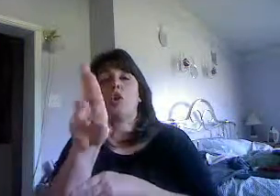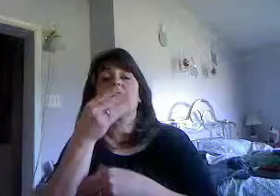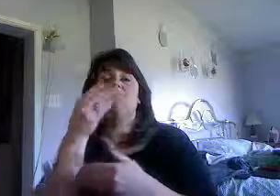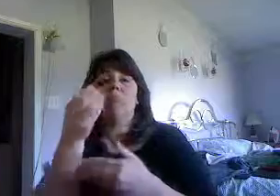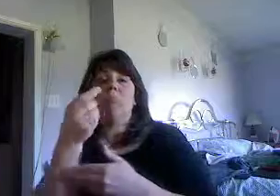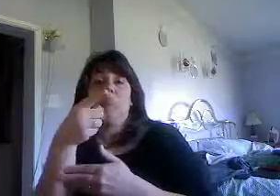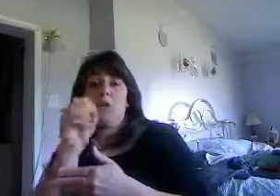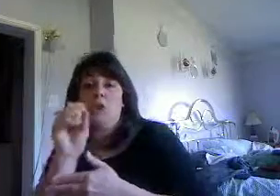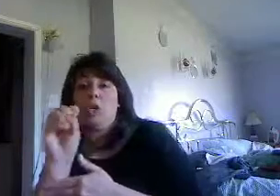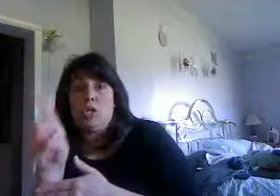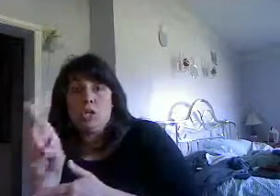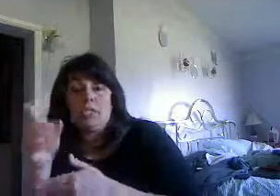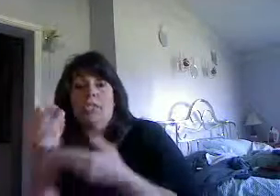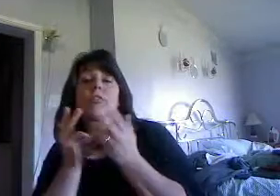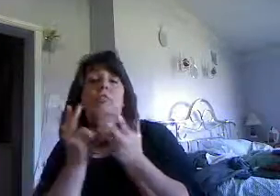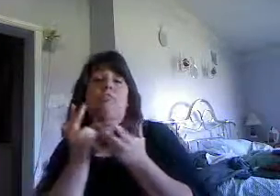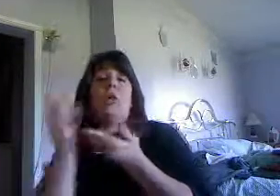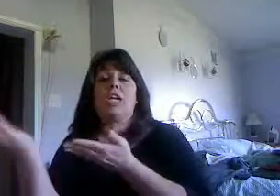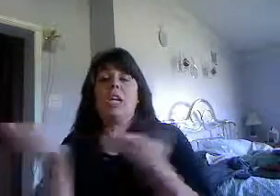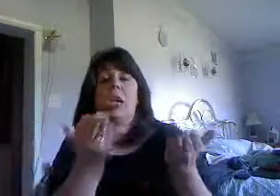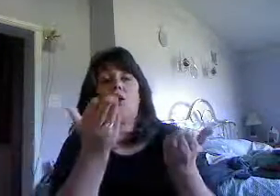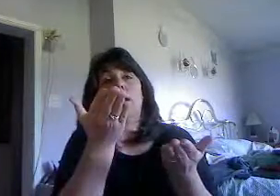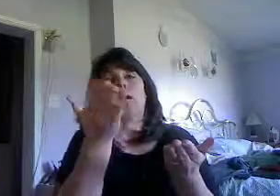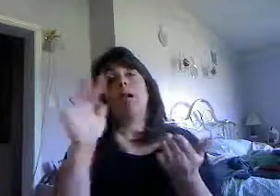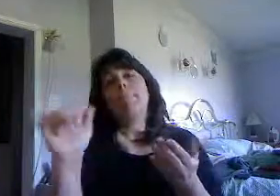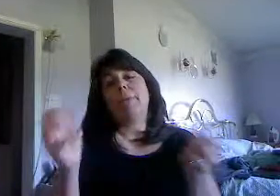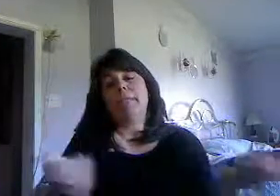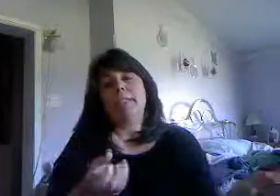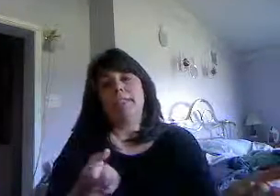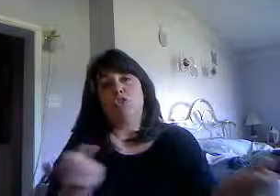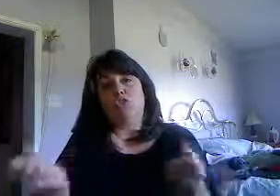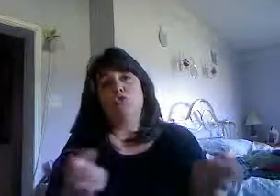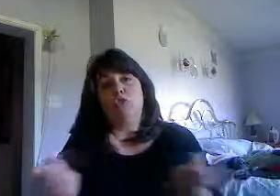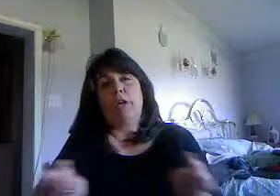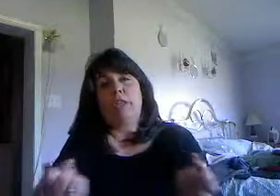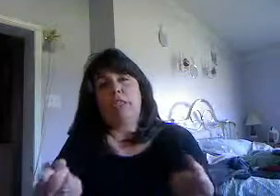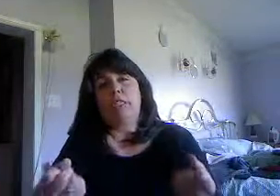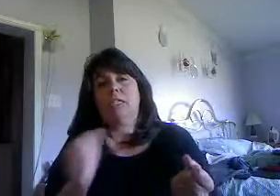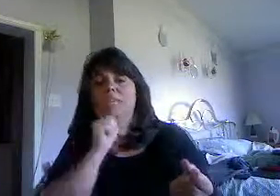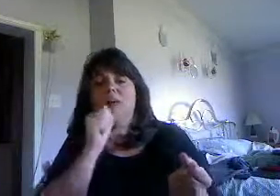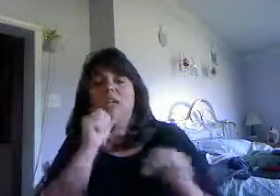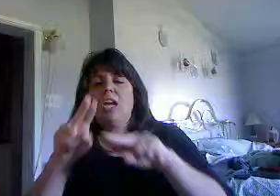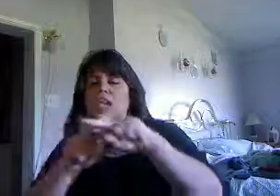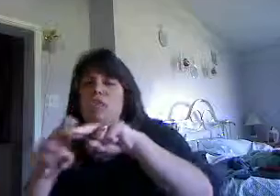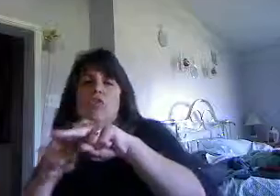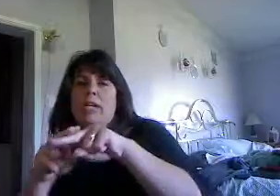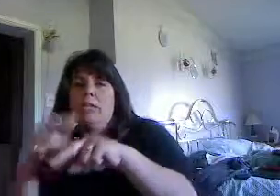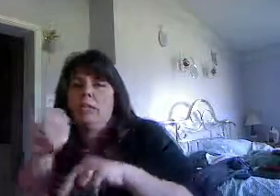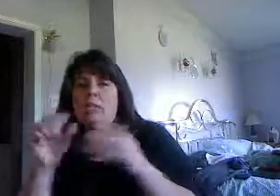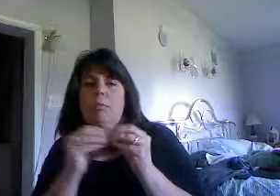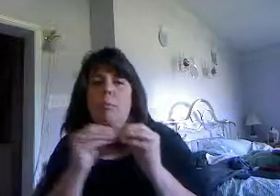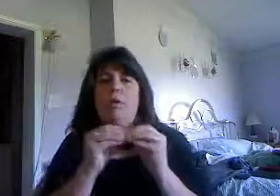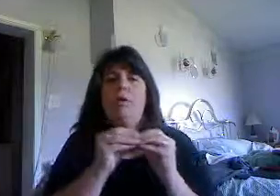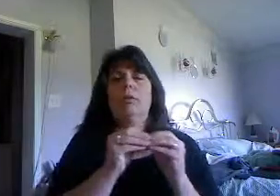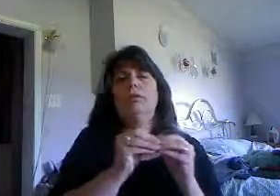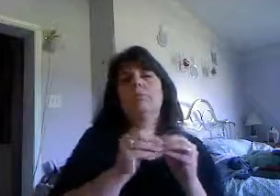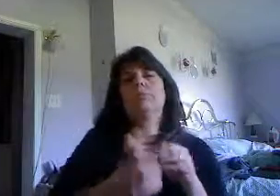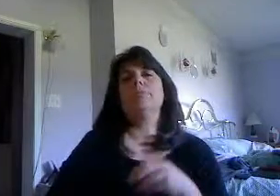The highway system expanded for the same reason I mentioned before in terms of households is due to the Federal Highway Act.